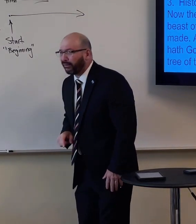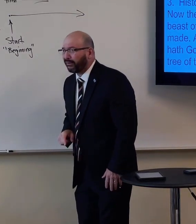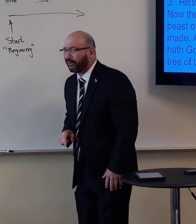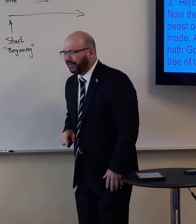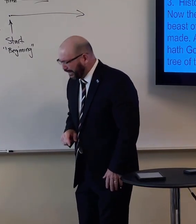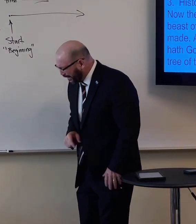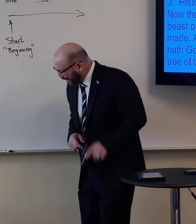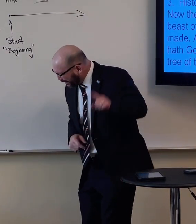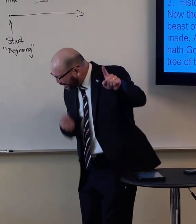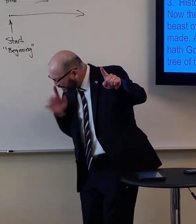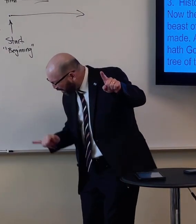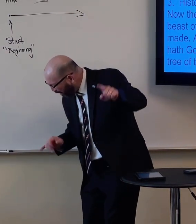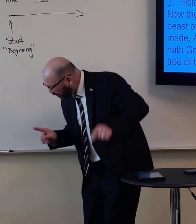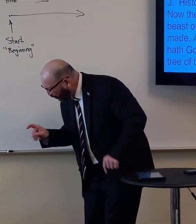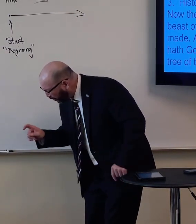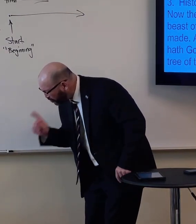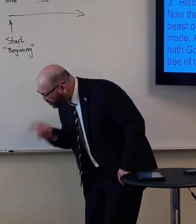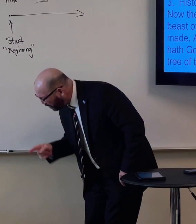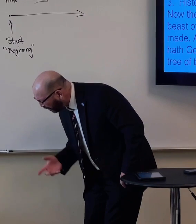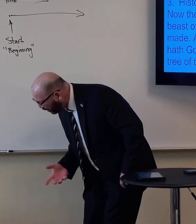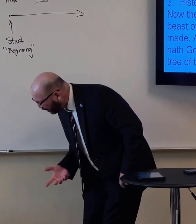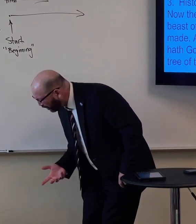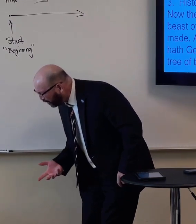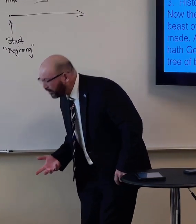Hath God surely said? Really?